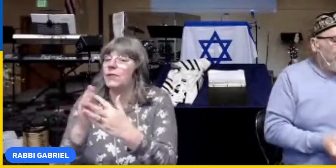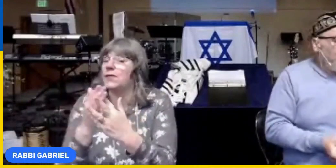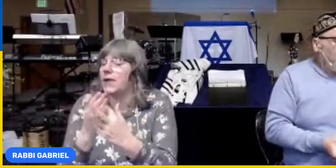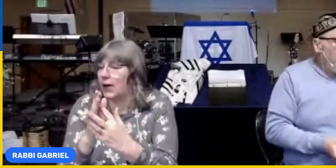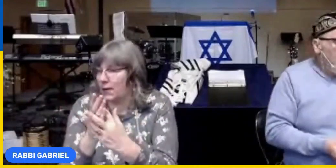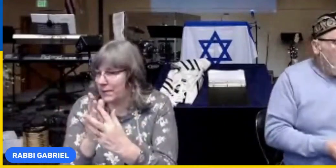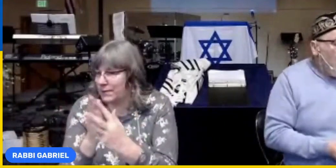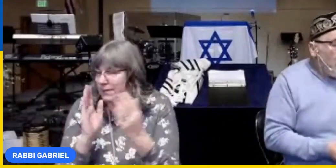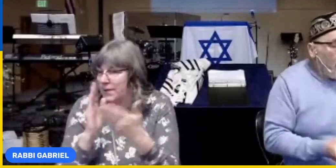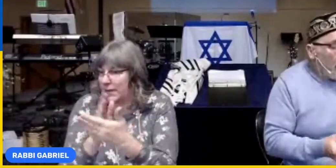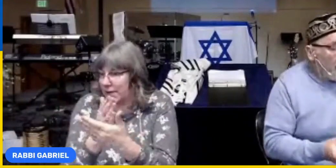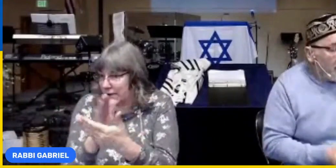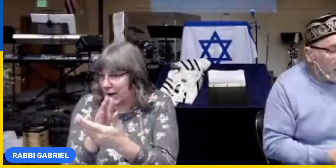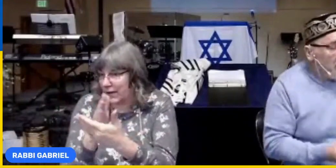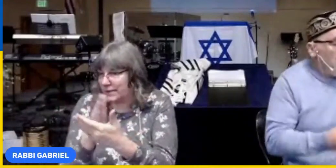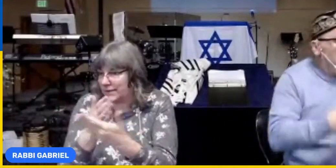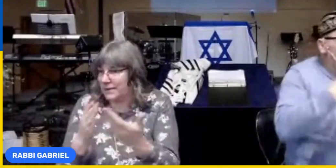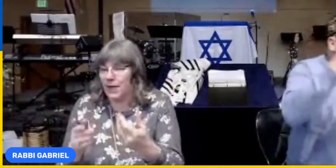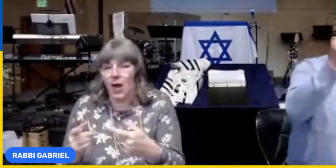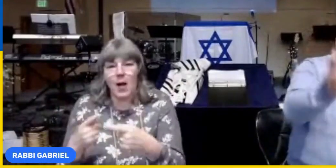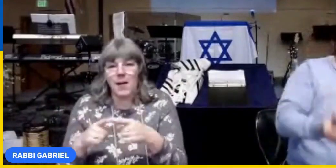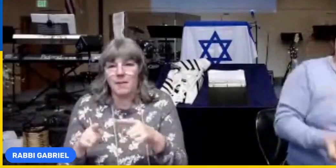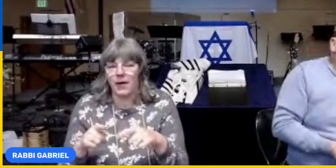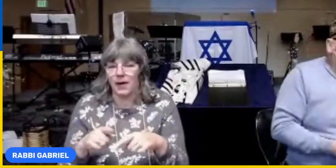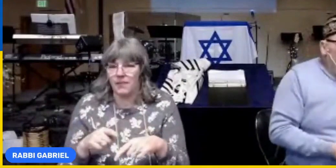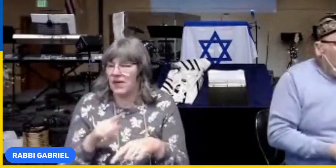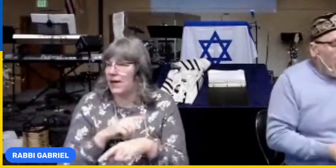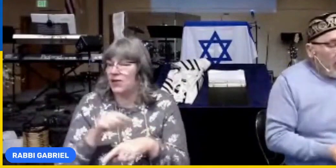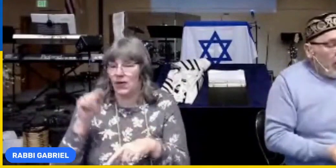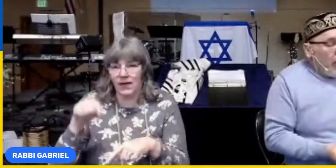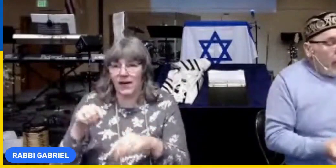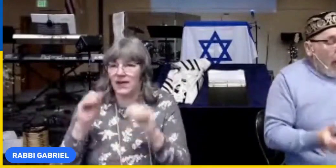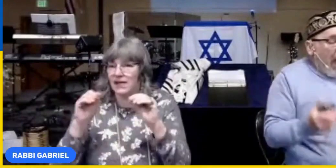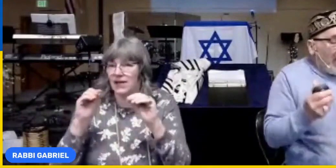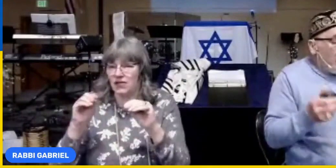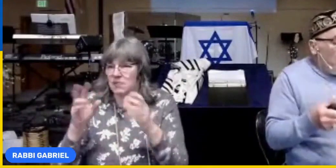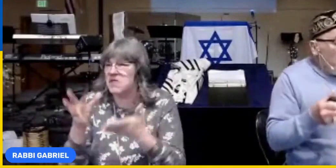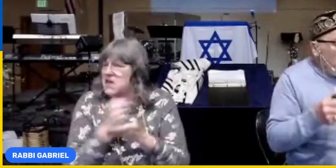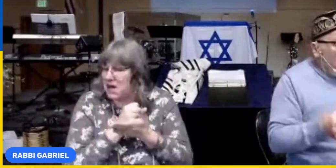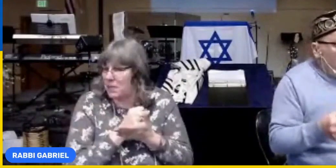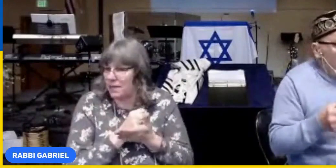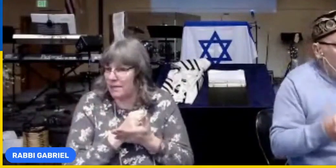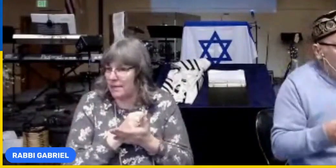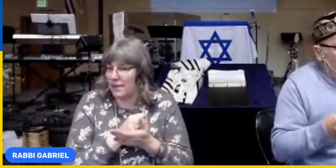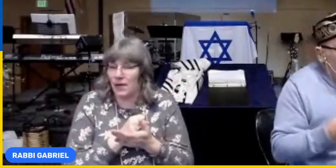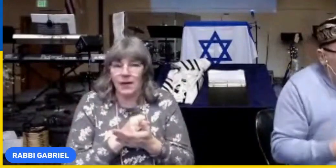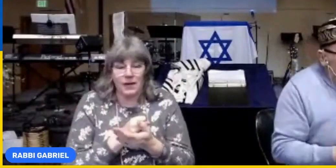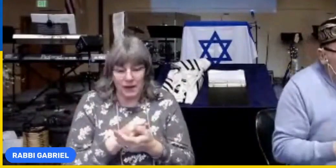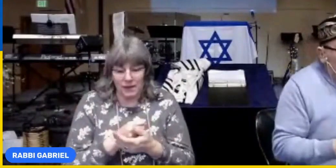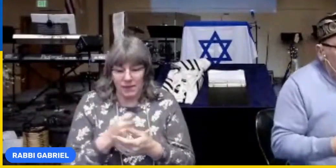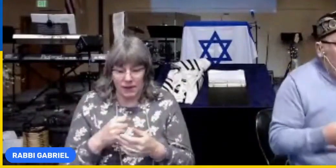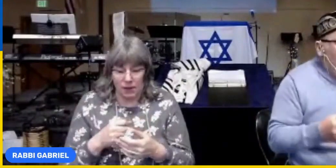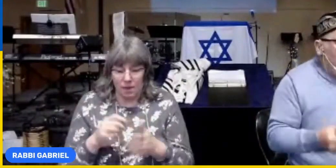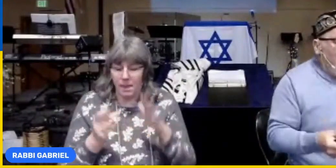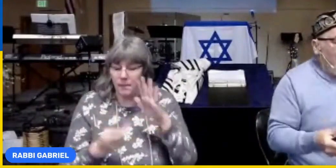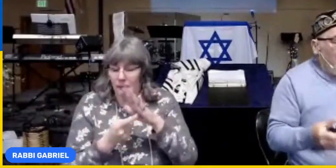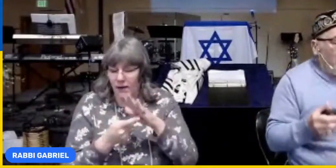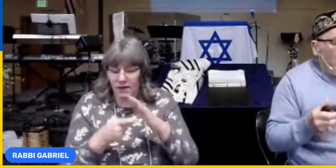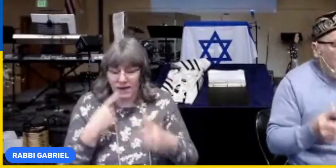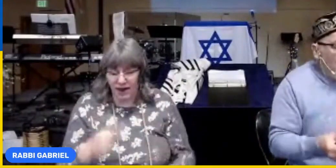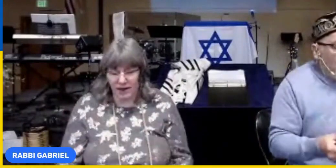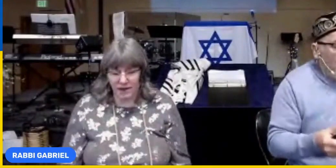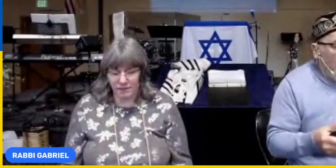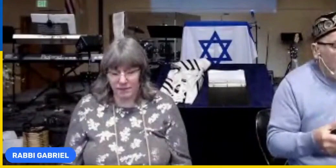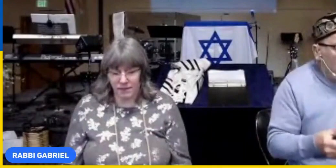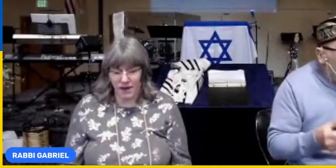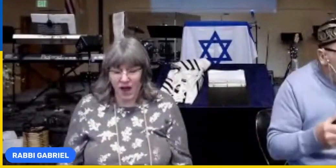So, Paul continues reflecting. For I don't do the good I want. Instead,